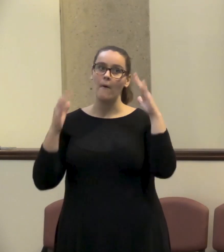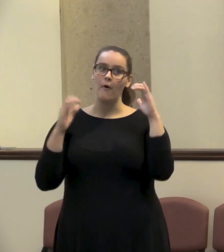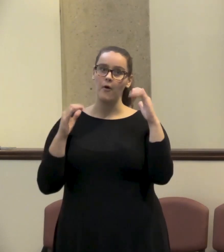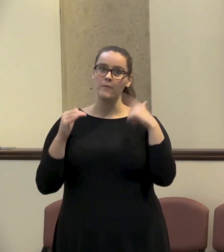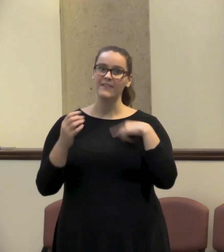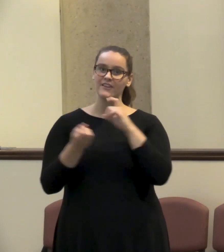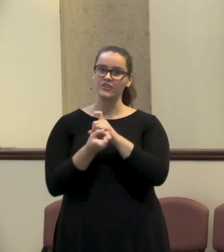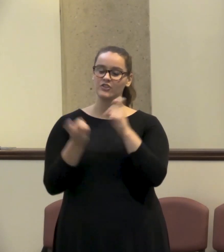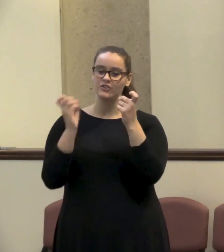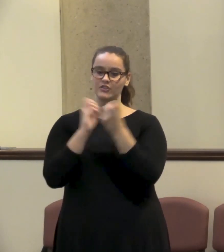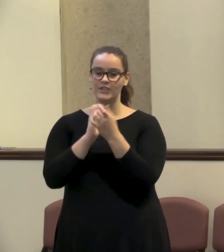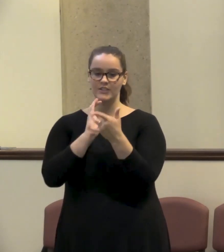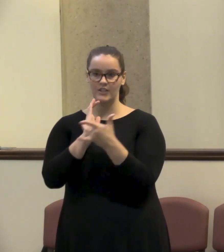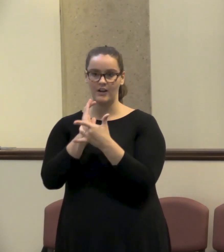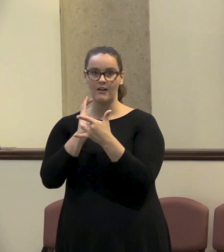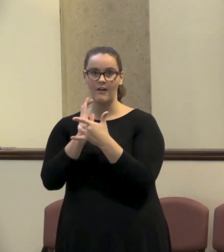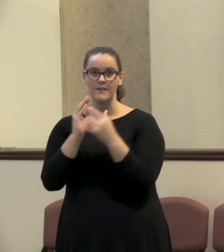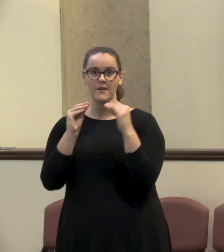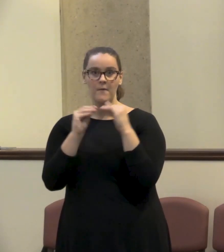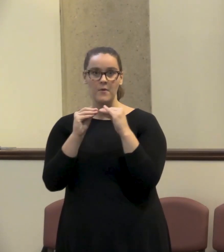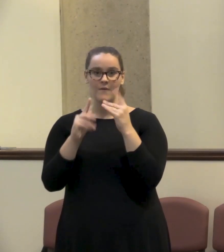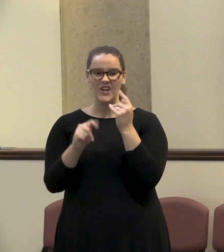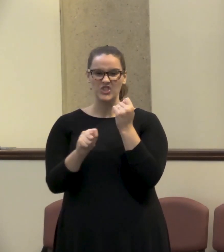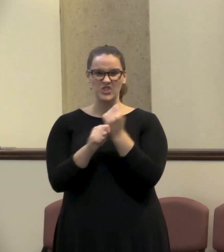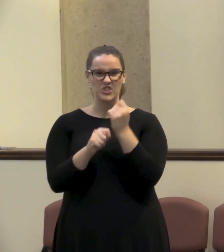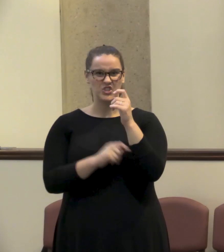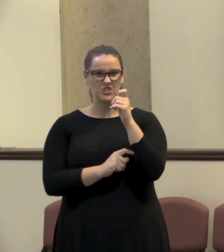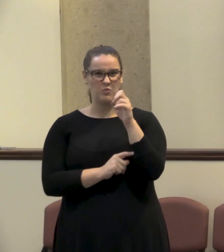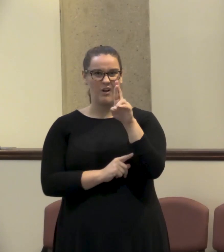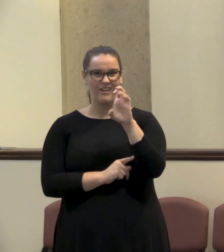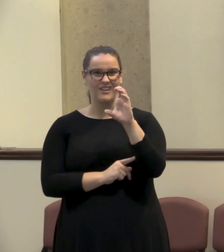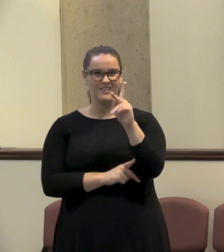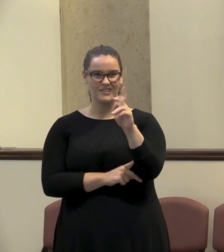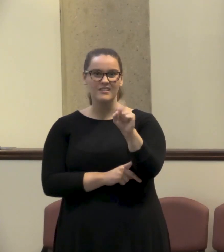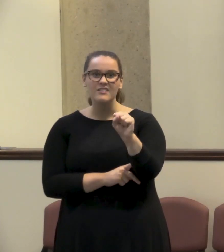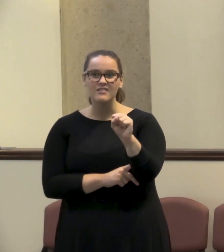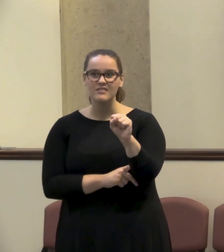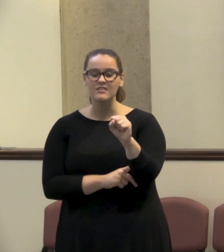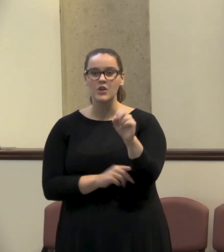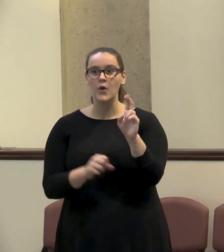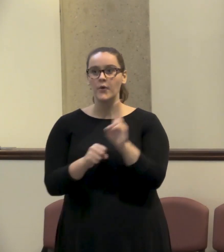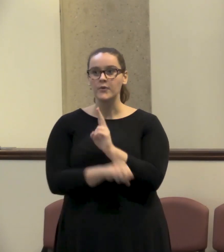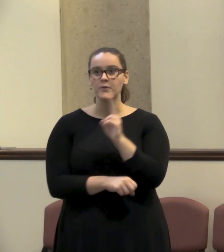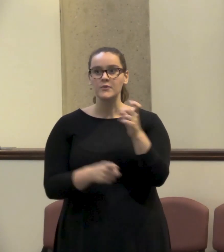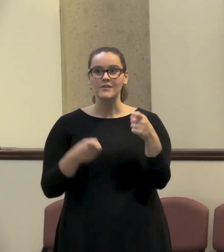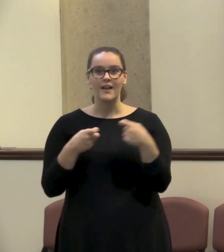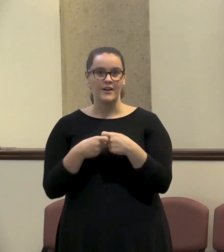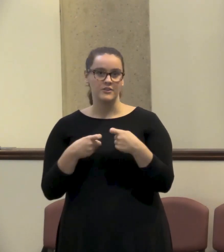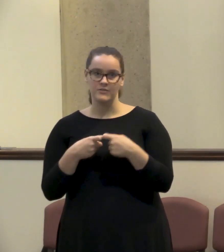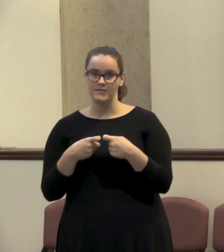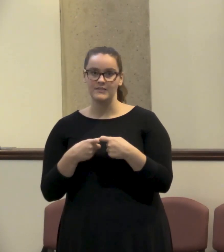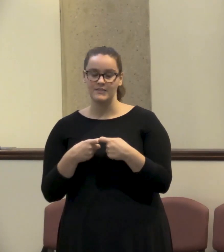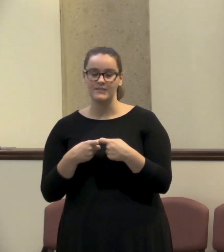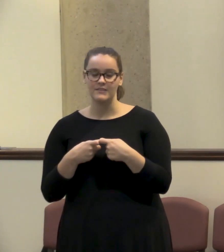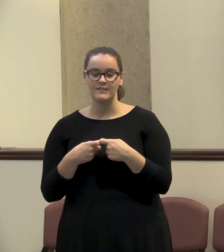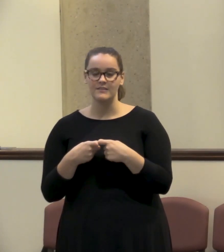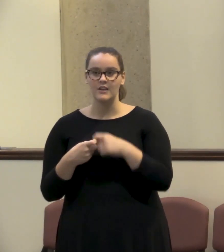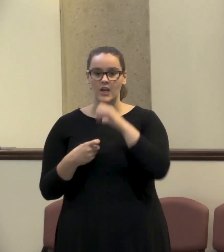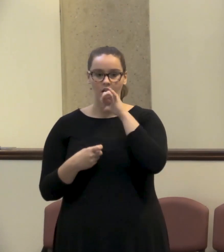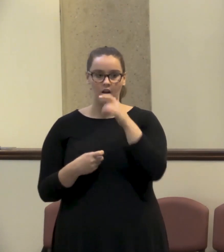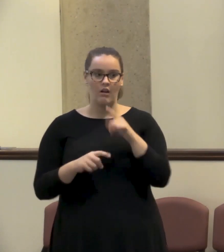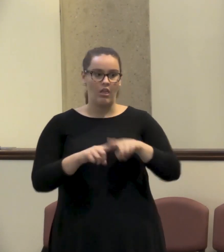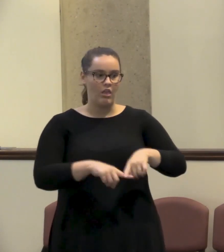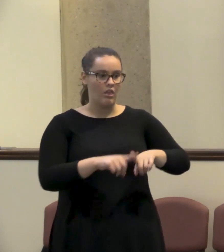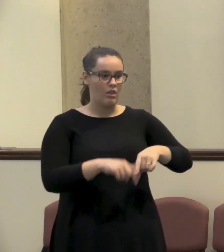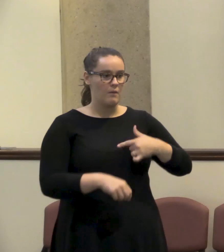change in technology that lets more of our trucks run on electricity rather than leaving our fleet dependent on gas.